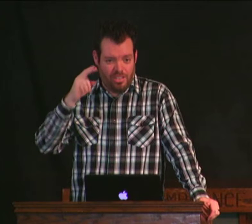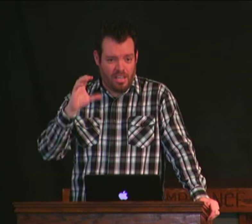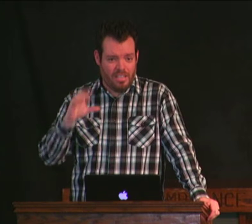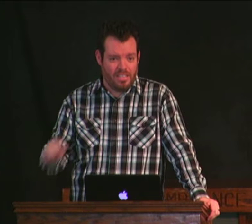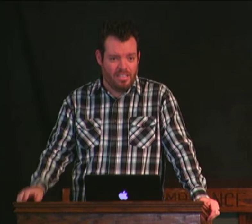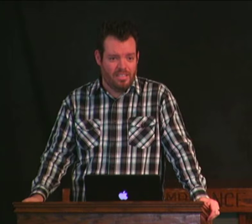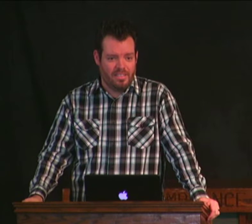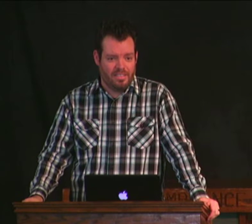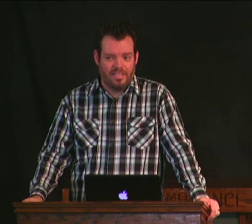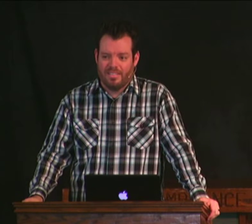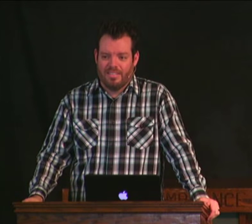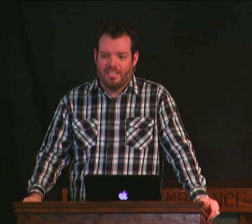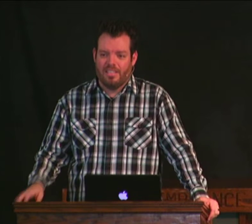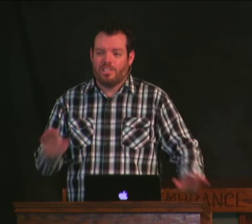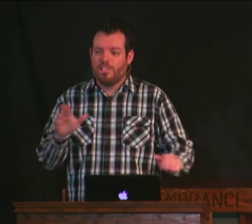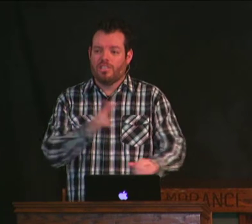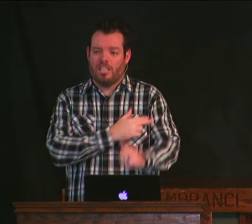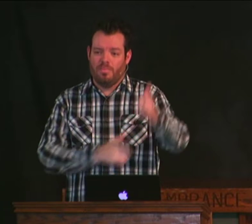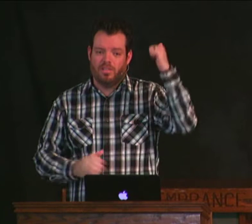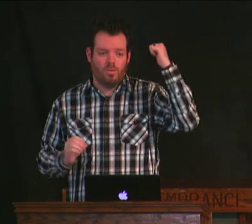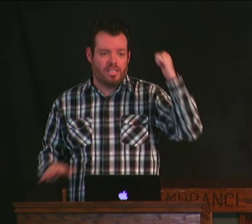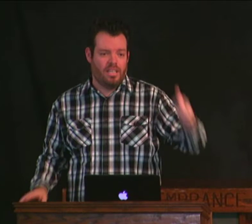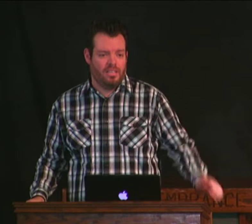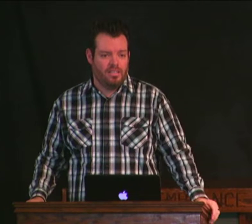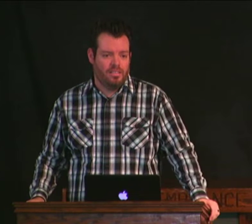CHOC is? It's a children's hospital, OC.